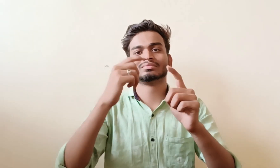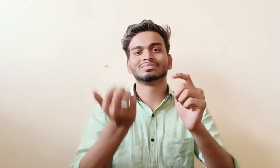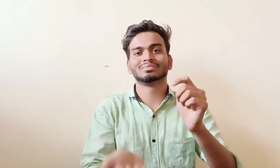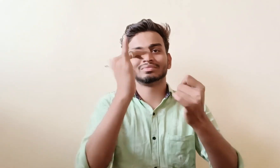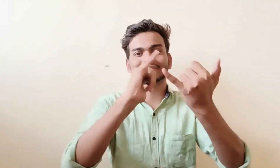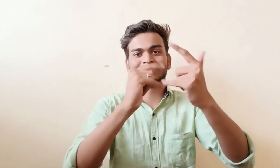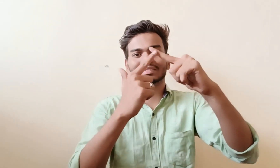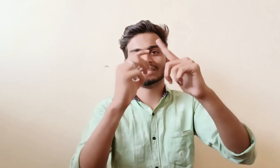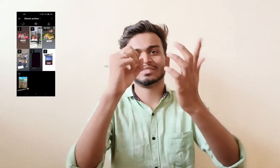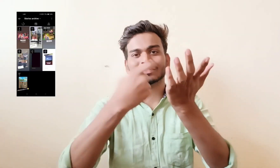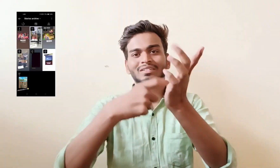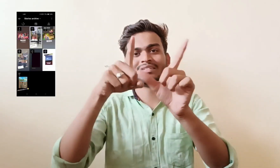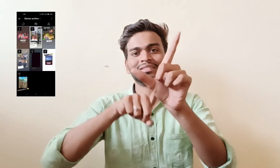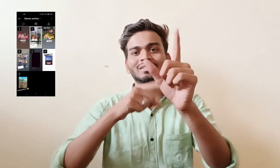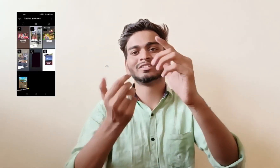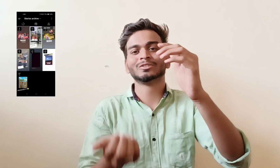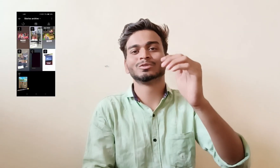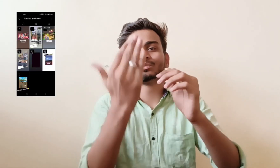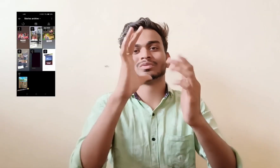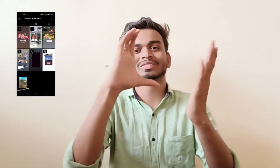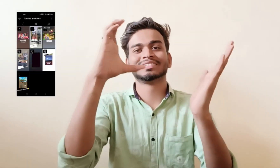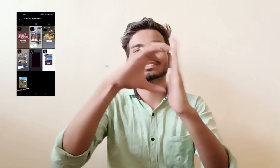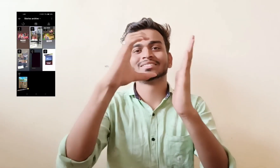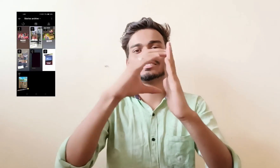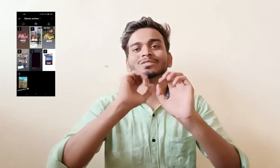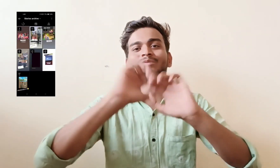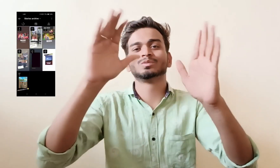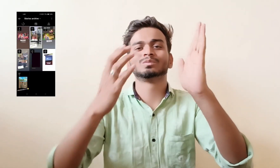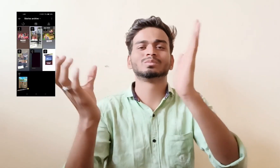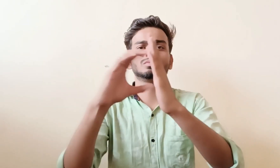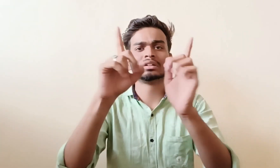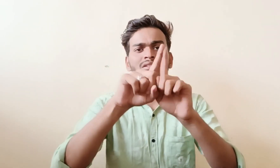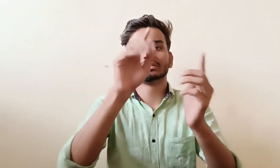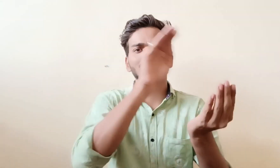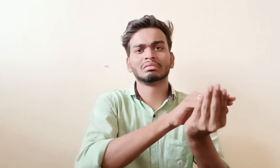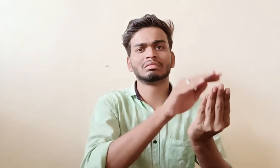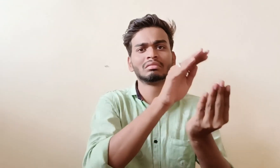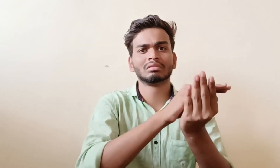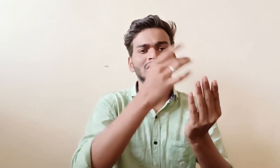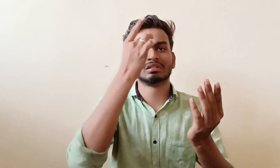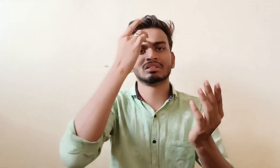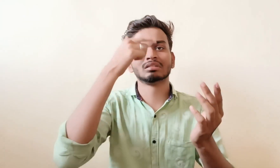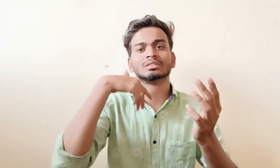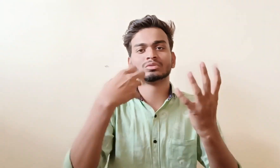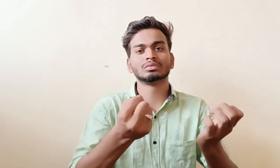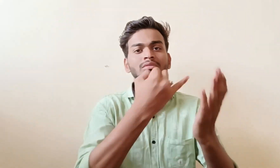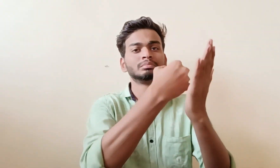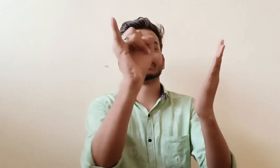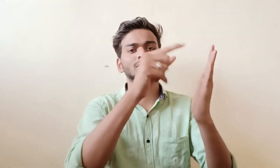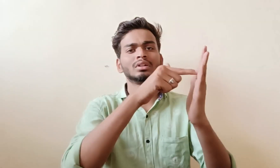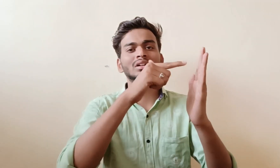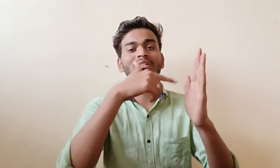archive you want your Instagram photo reels story in save copy how to solve tips you all see short video tips after.